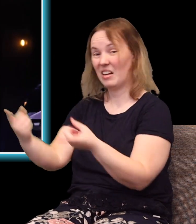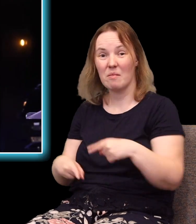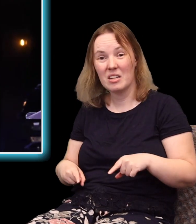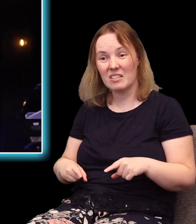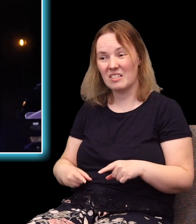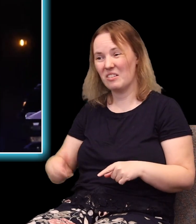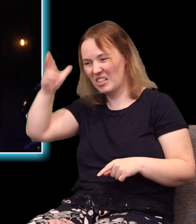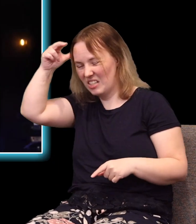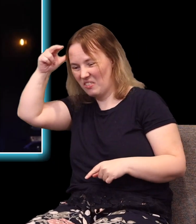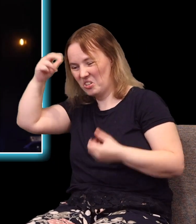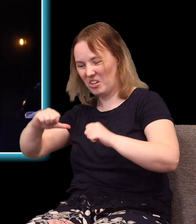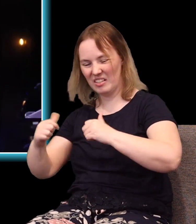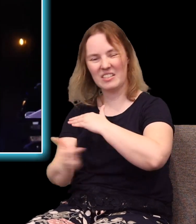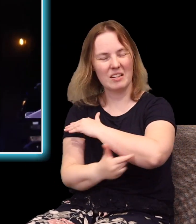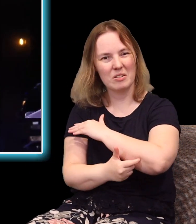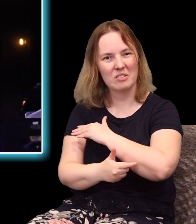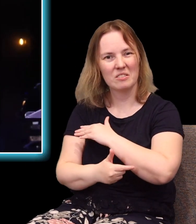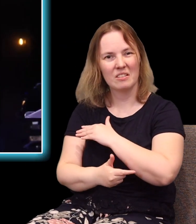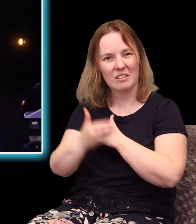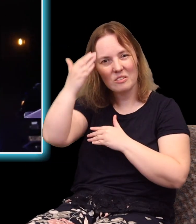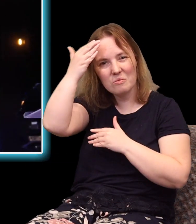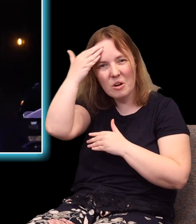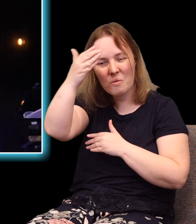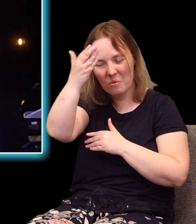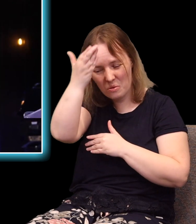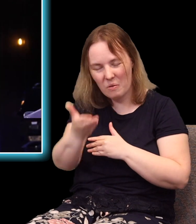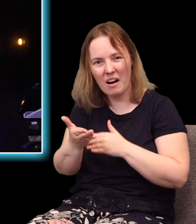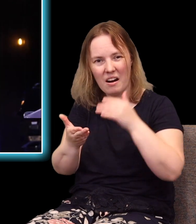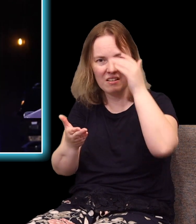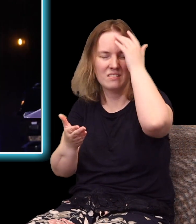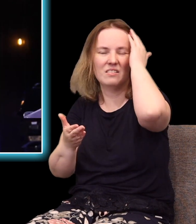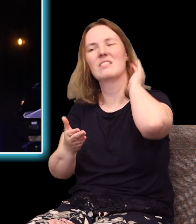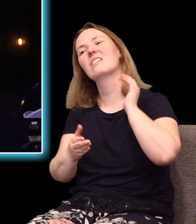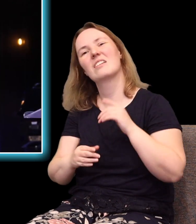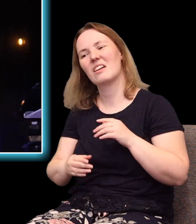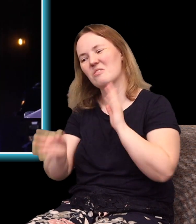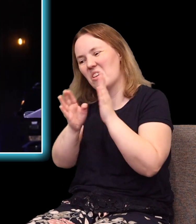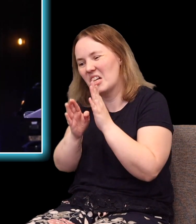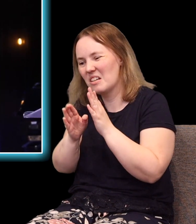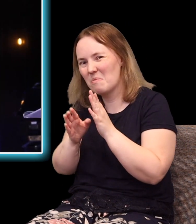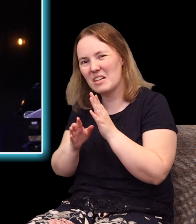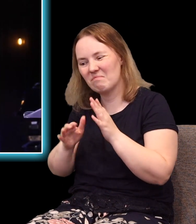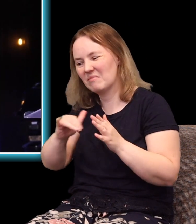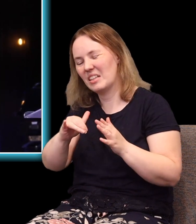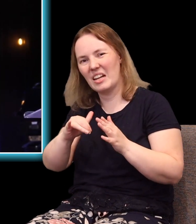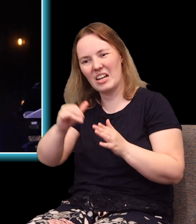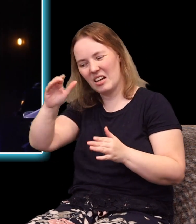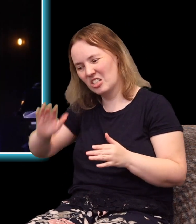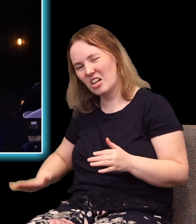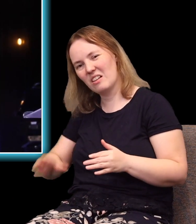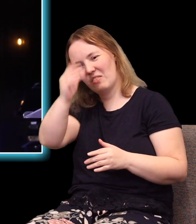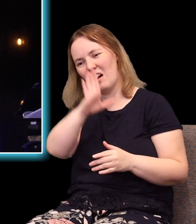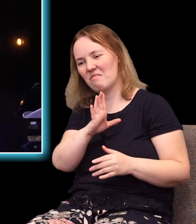comes your way and tries to shake you, tries to tempt you, you know who you are. And you address Him as a child of God, like Jesus in the